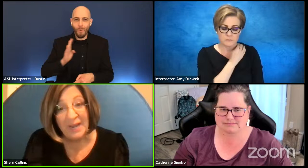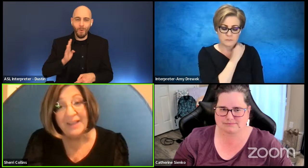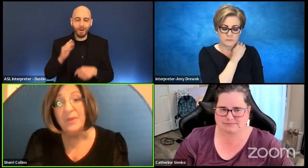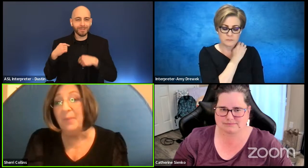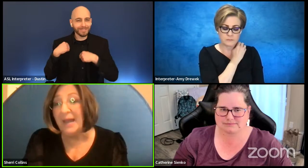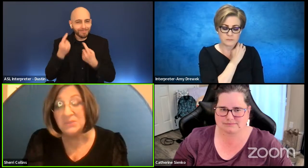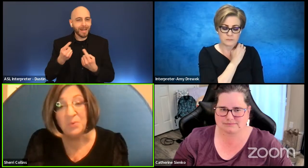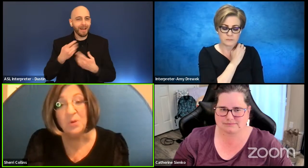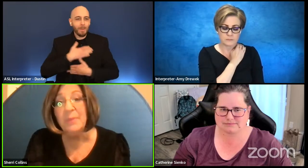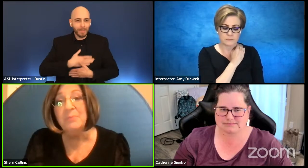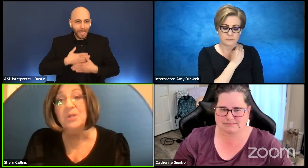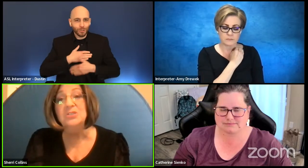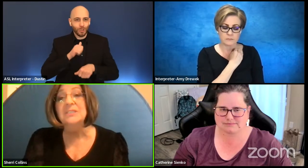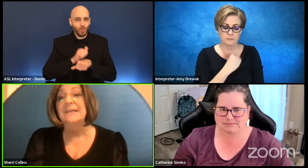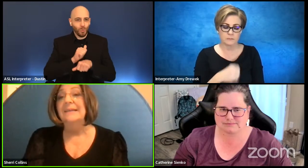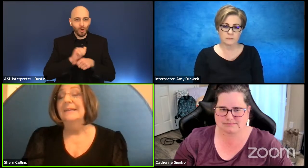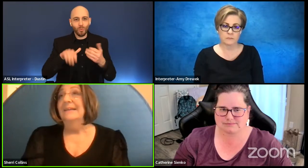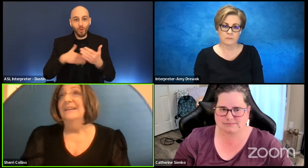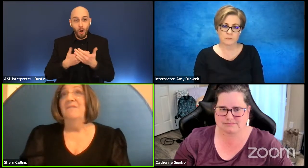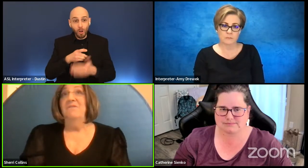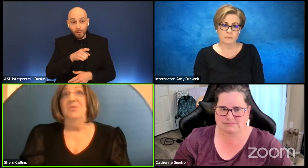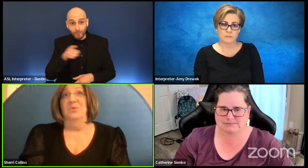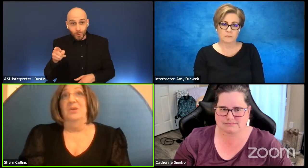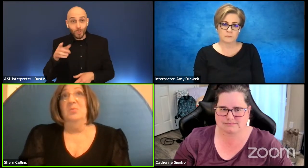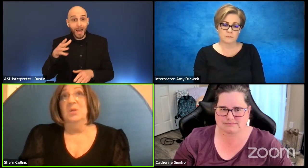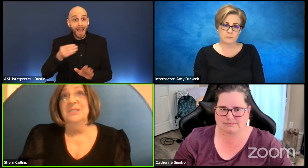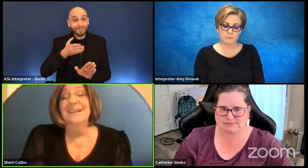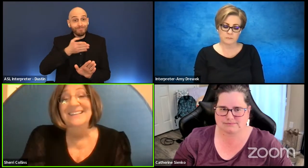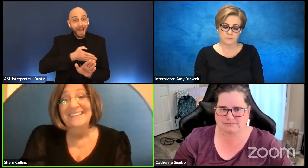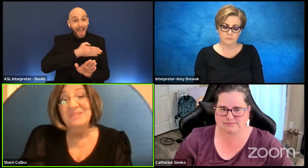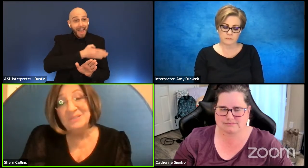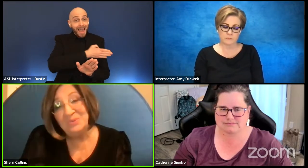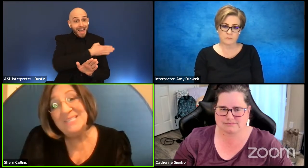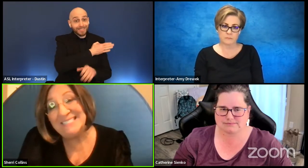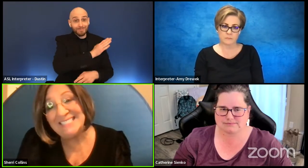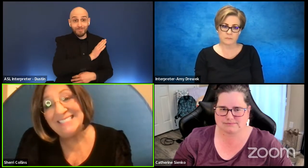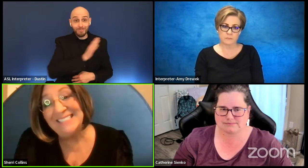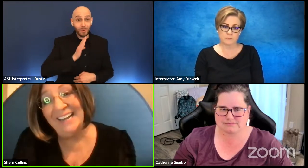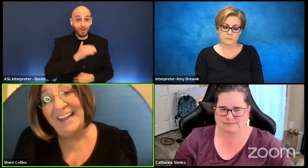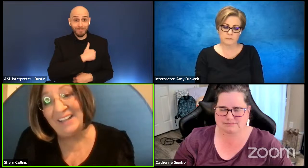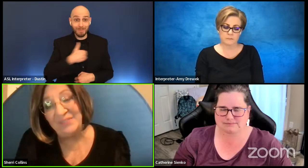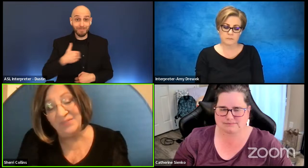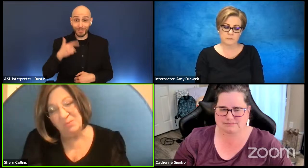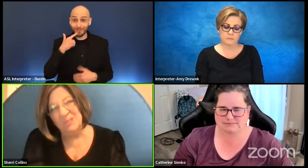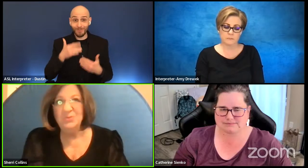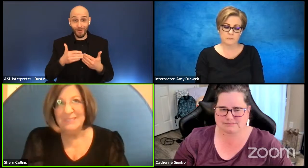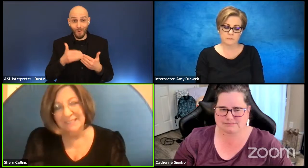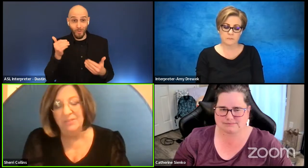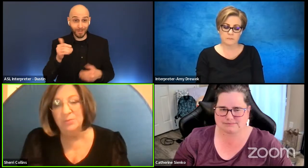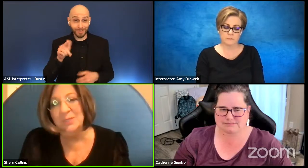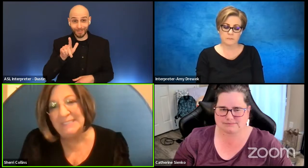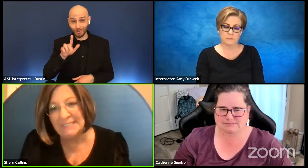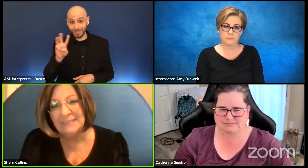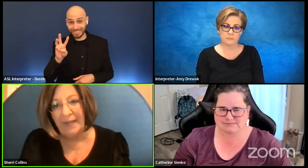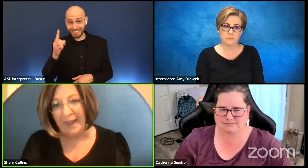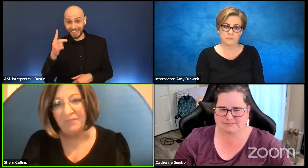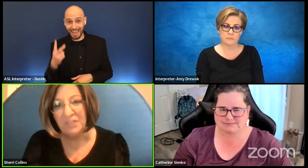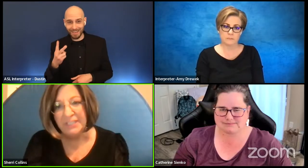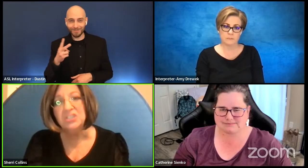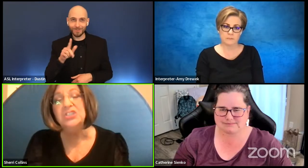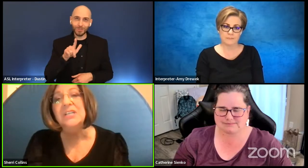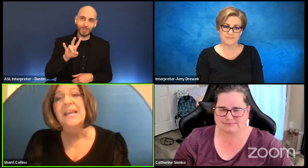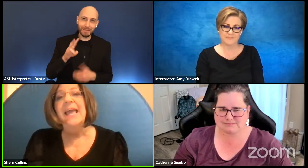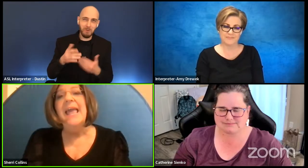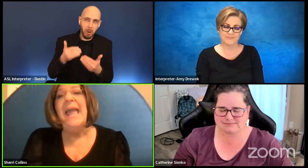of you and the past board members for almost, well, 26 and a half, almost 27, 26 and a